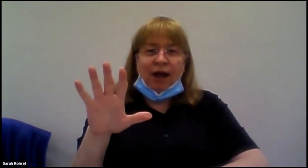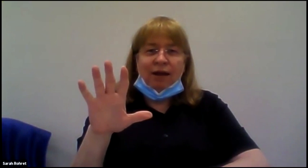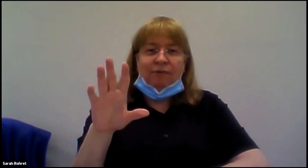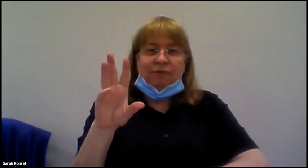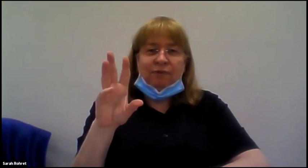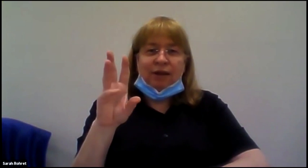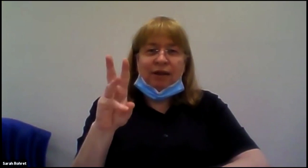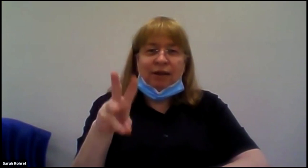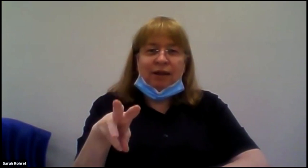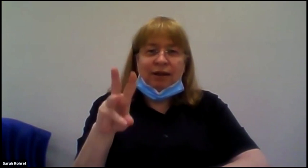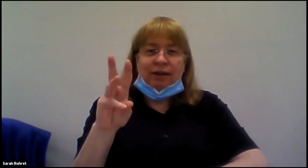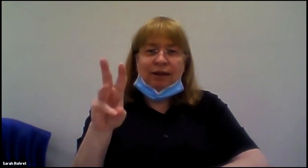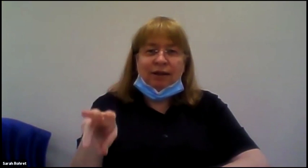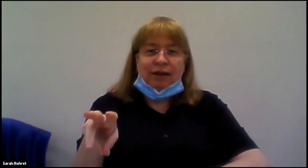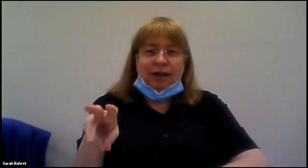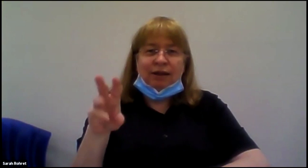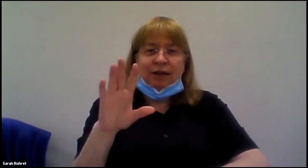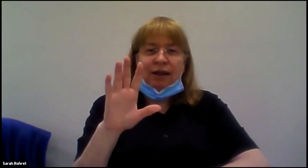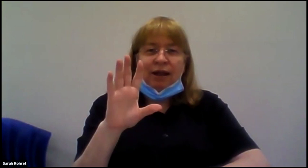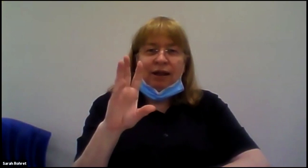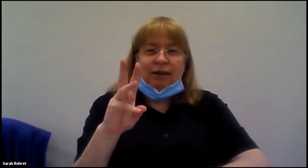65, 66,